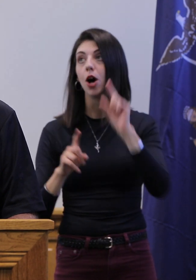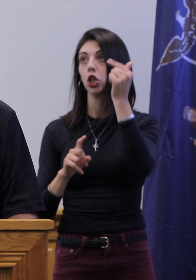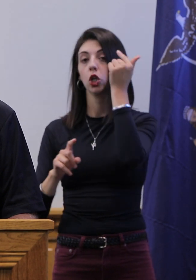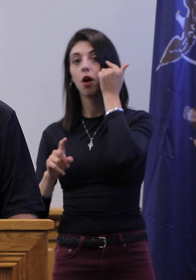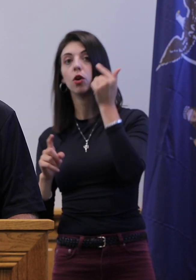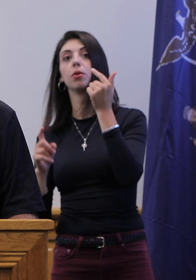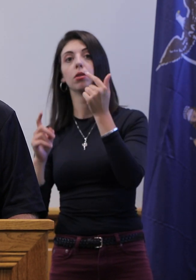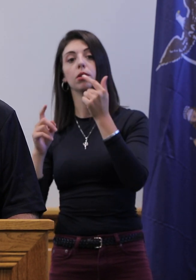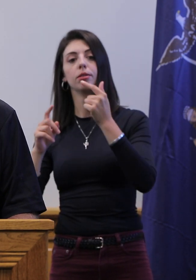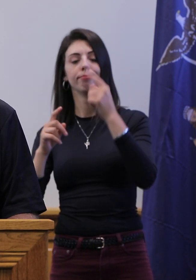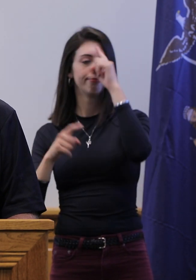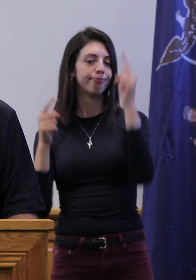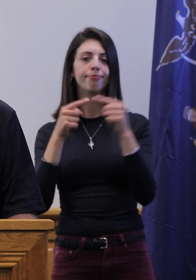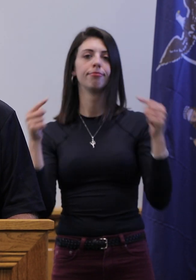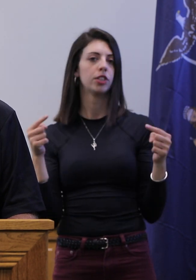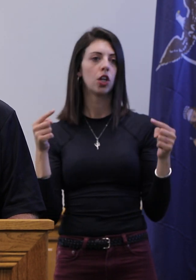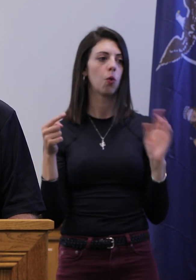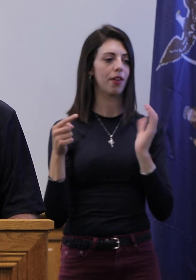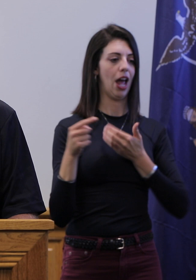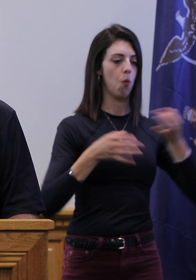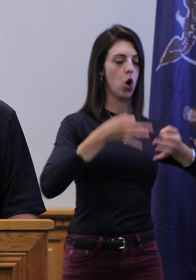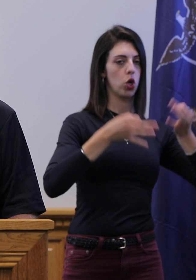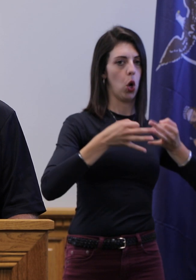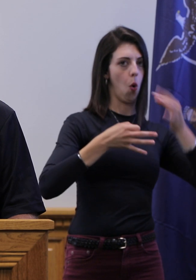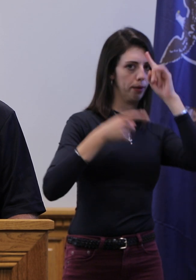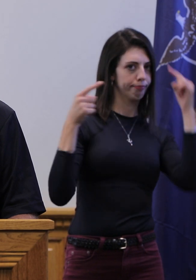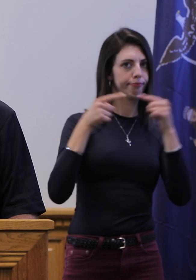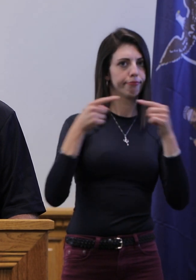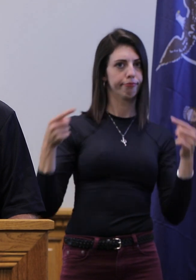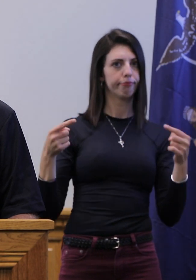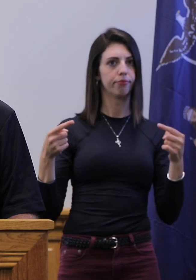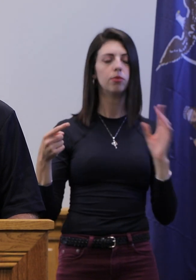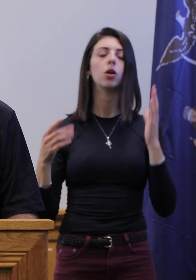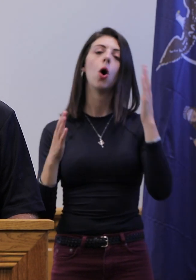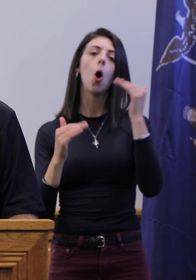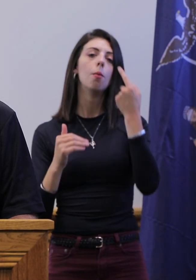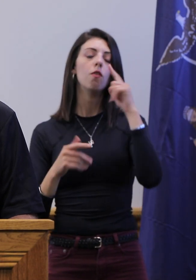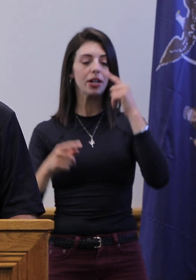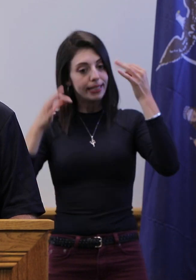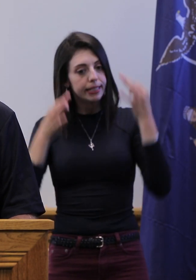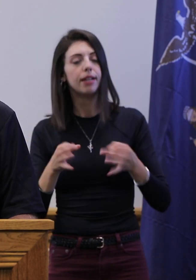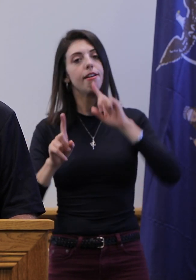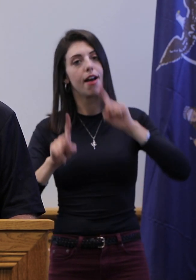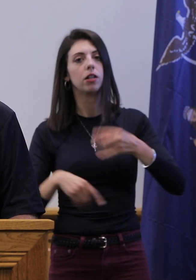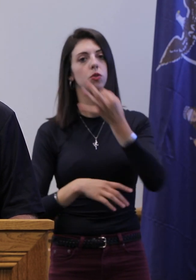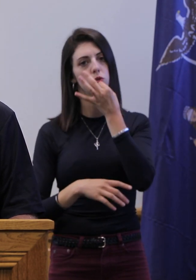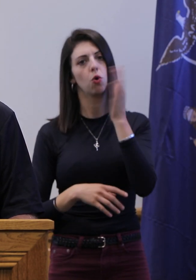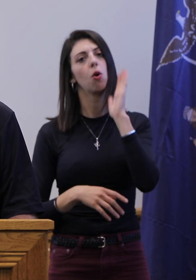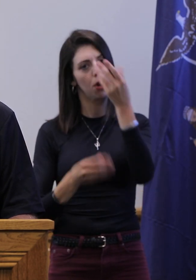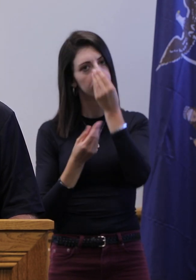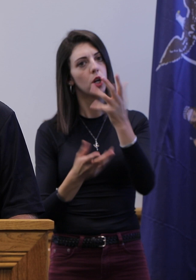with the federal court ruling. We hope to have a definitive answer very soon, and we will keep you informed on these